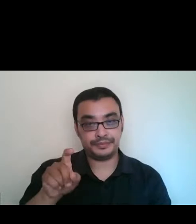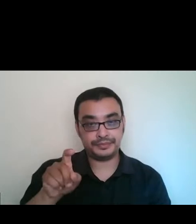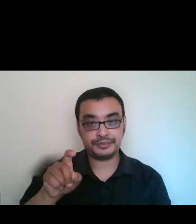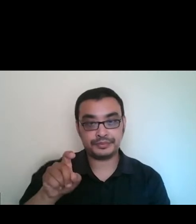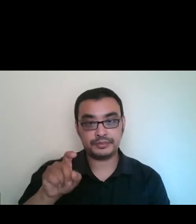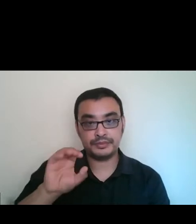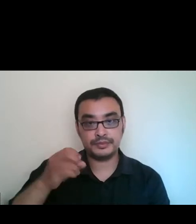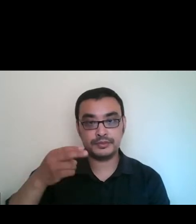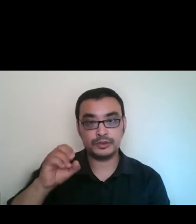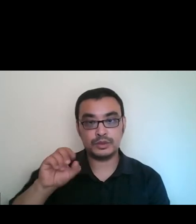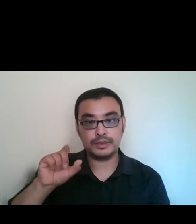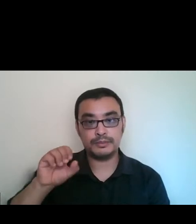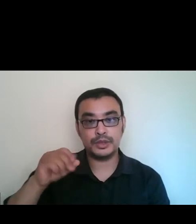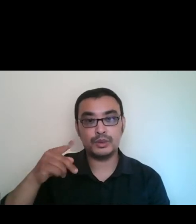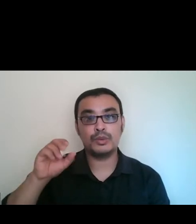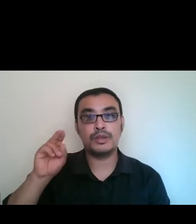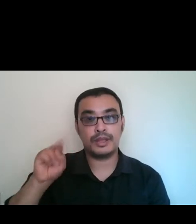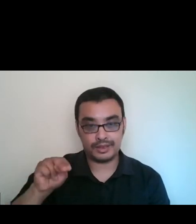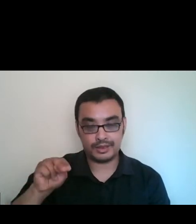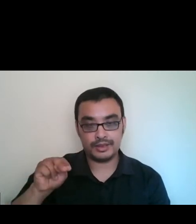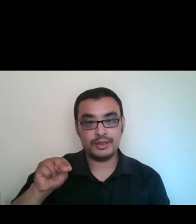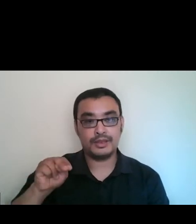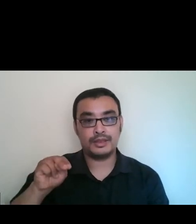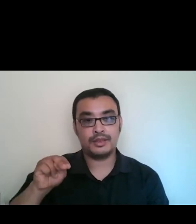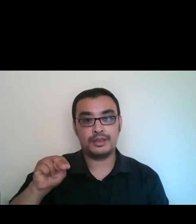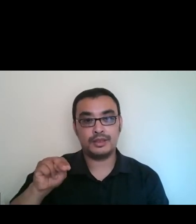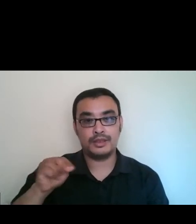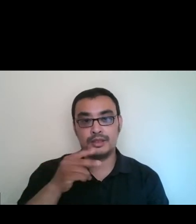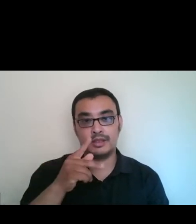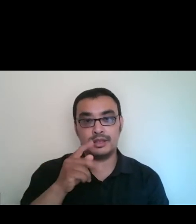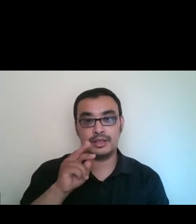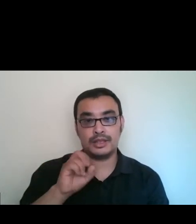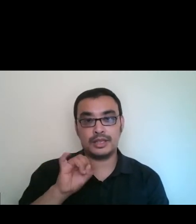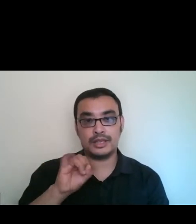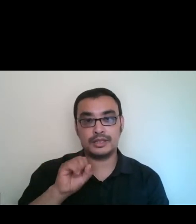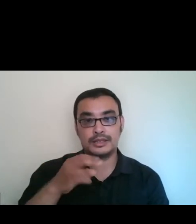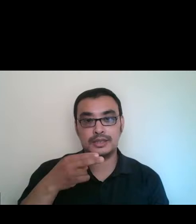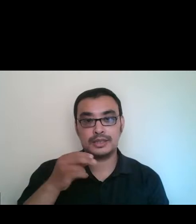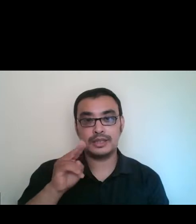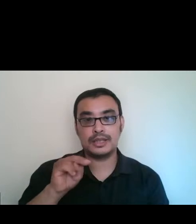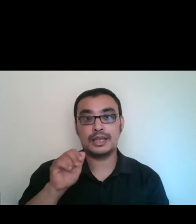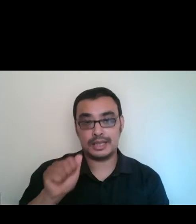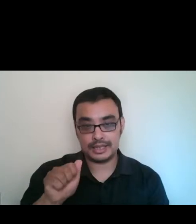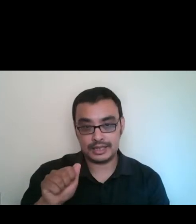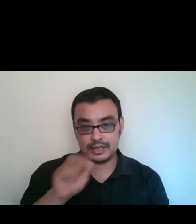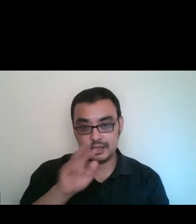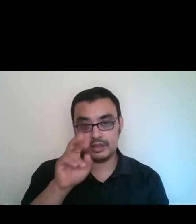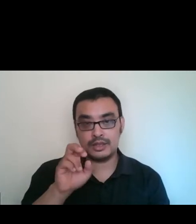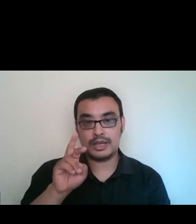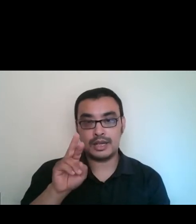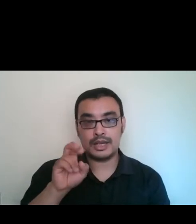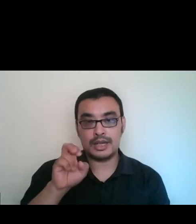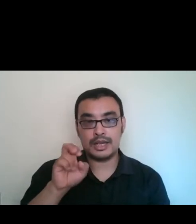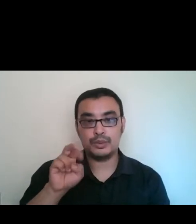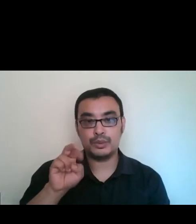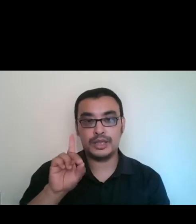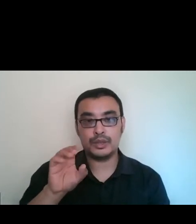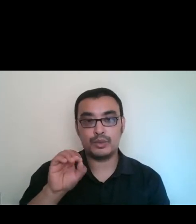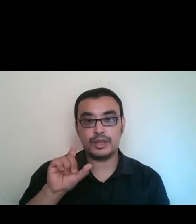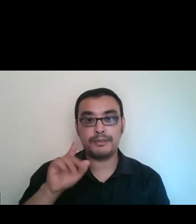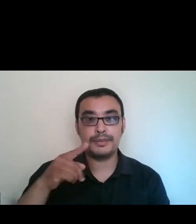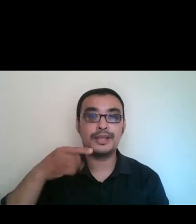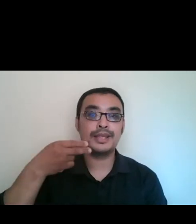Cholpon, but also for Krishna and Rudolf, or if there was any question to Mylene and Lela